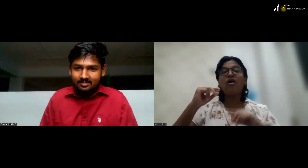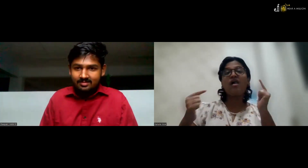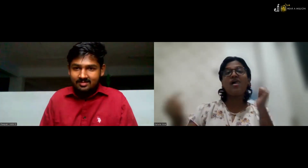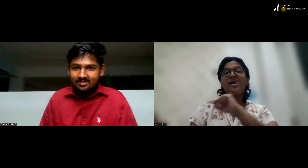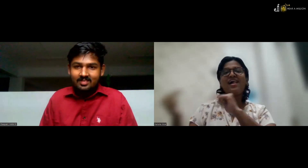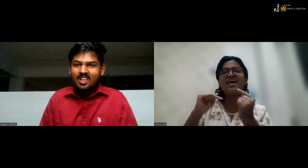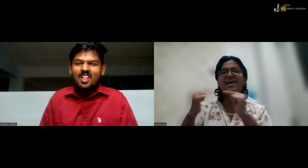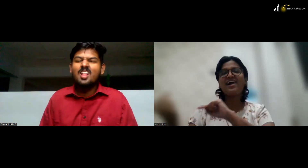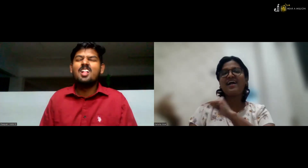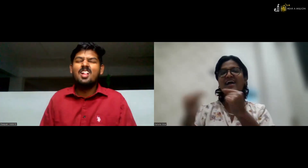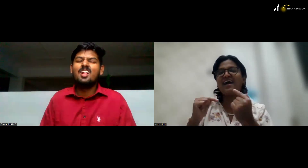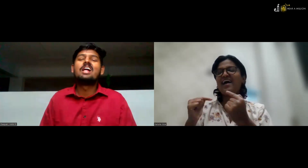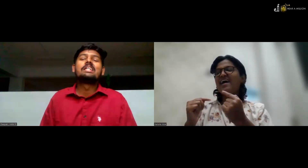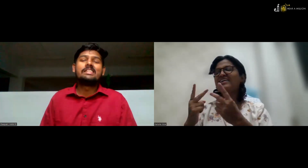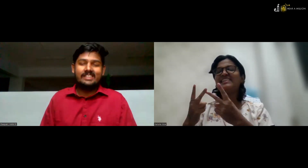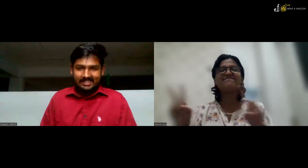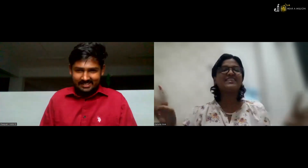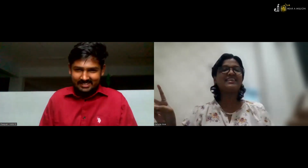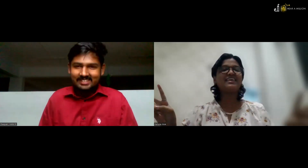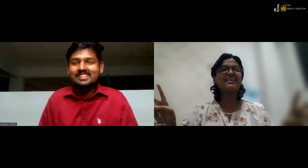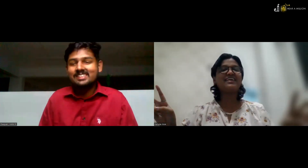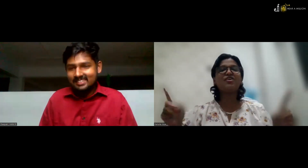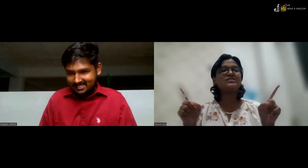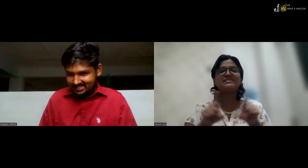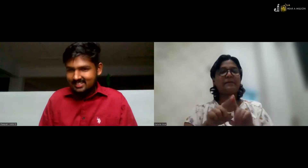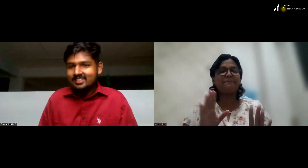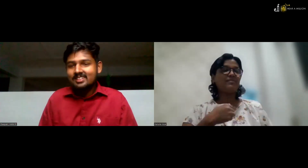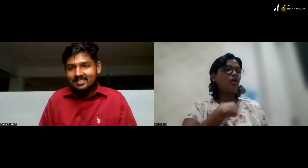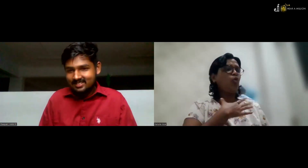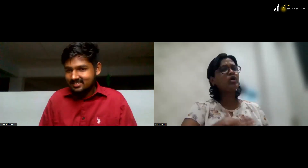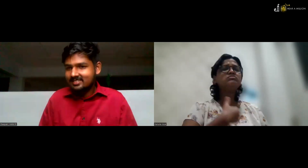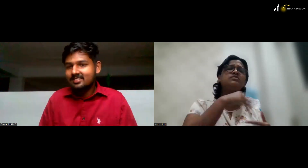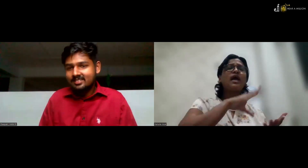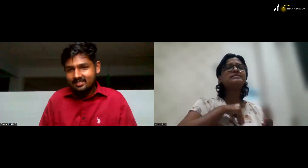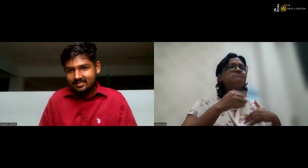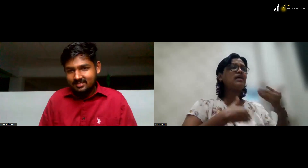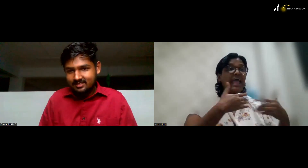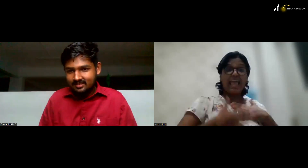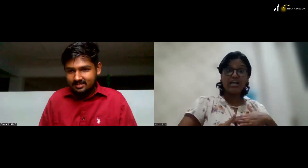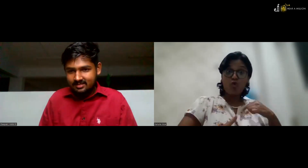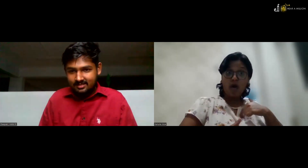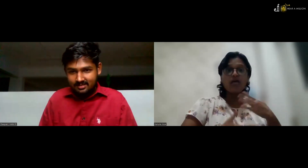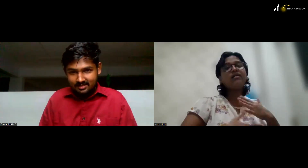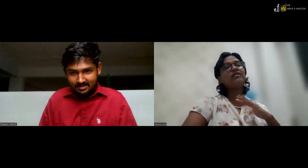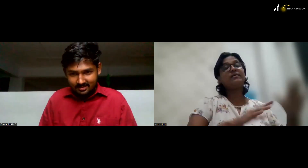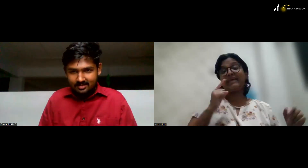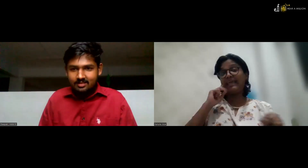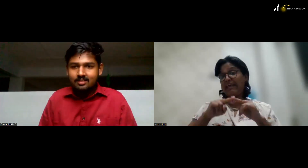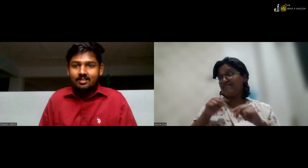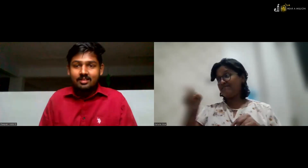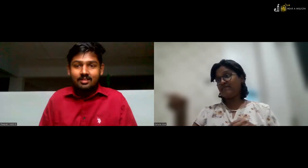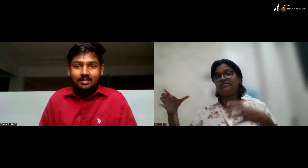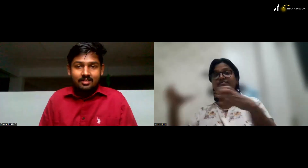group, other people would they would have the arguments, and sometimes people would not get agreed. If I would